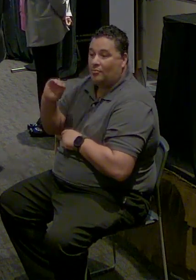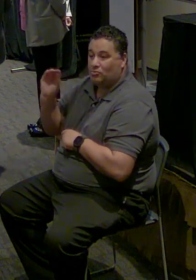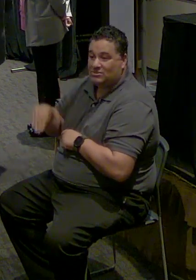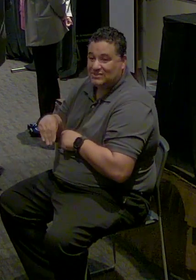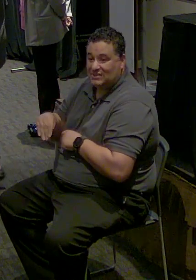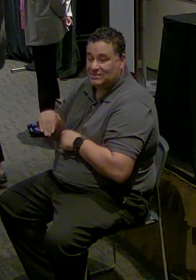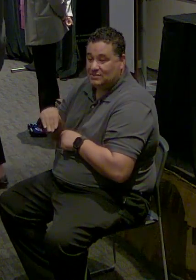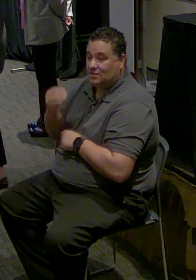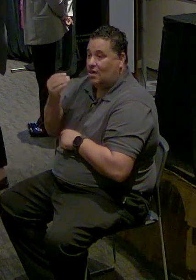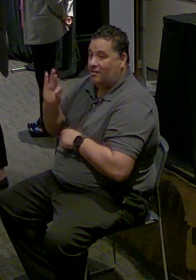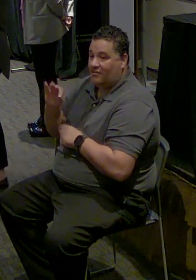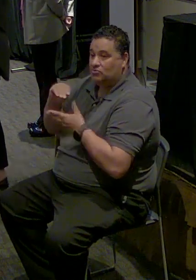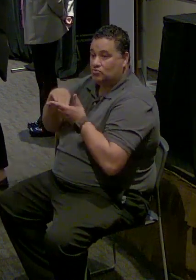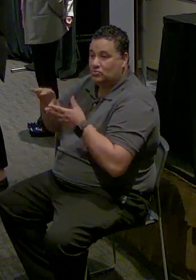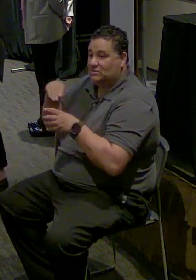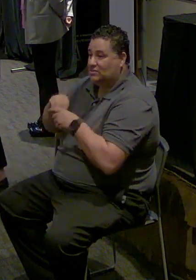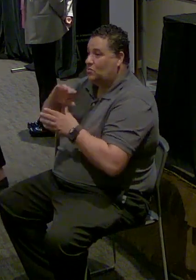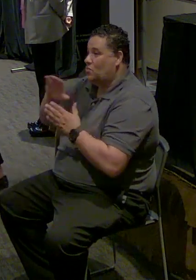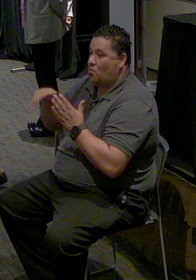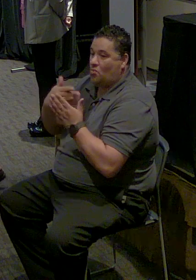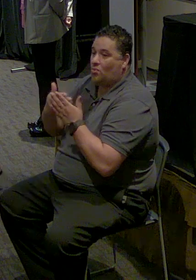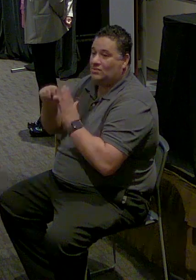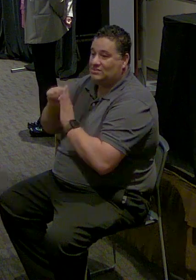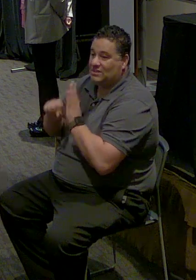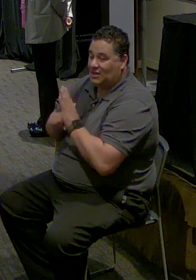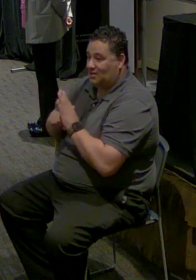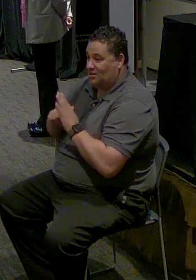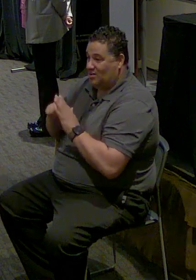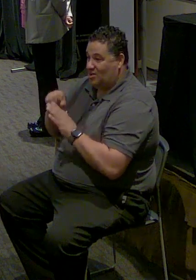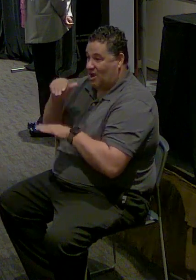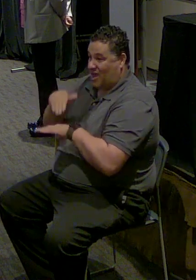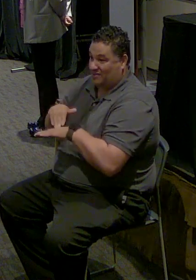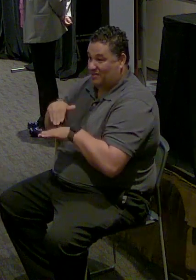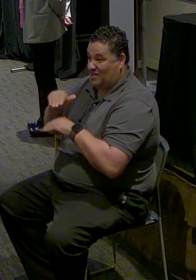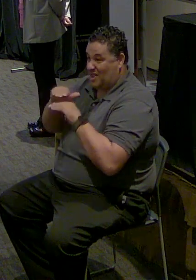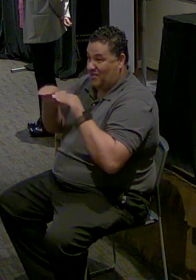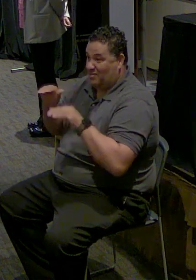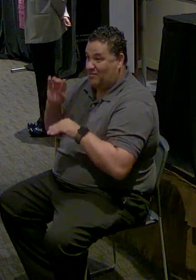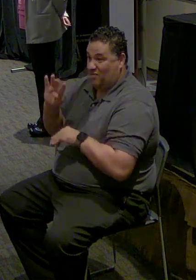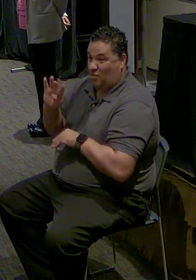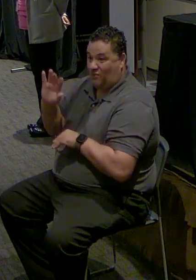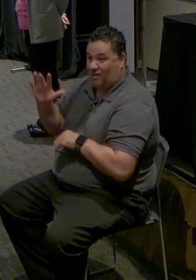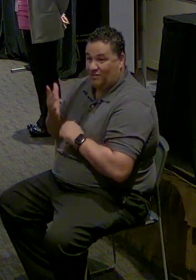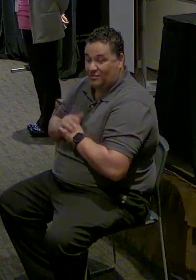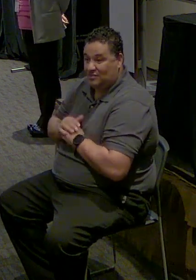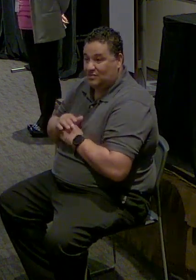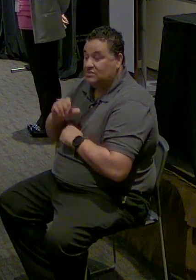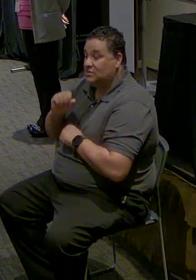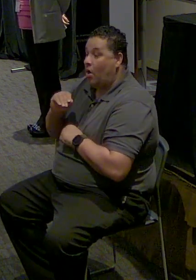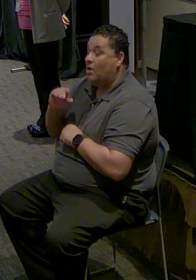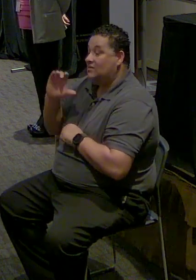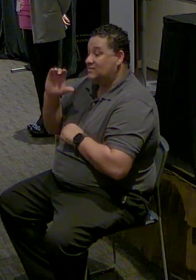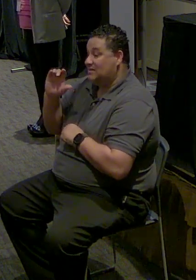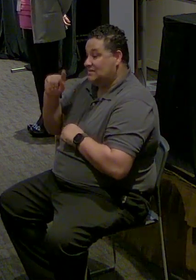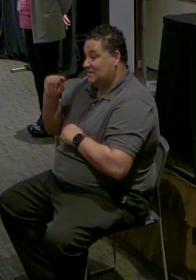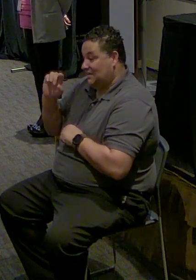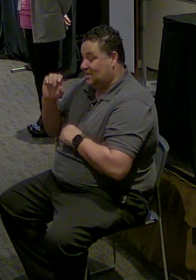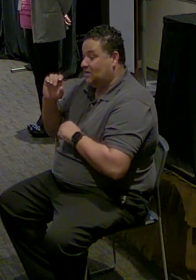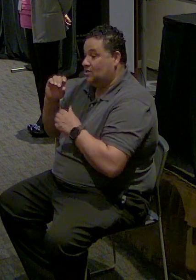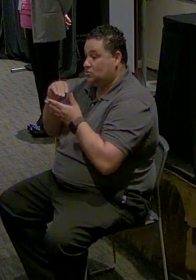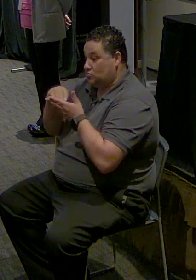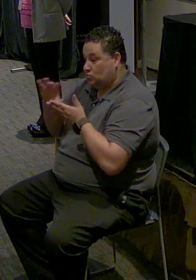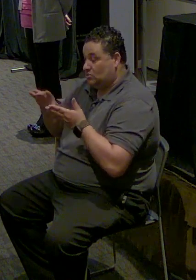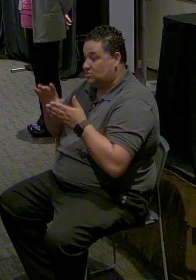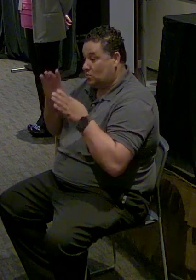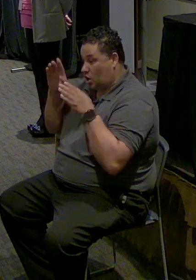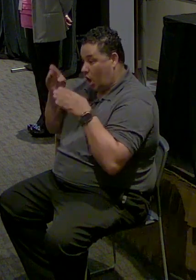34.9% of students in the whole state earn a level 4 or 5. So our CTE students who are concentrators by the